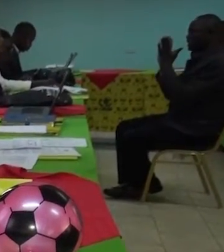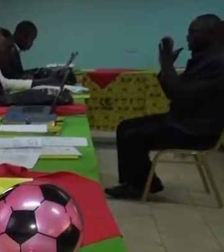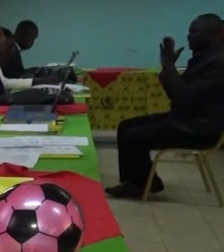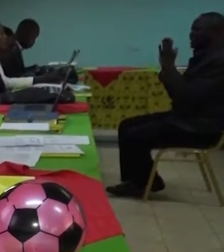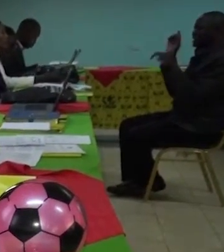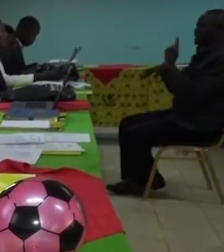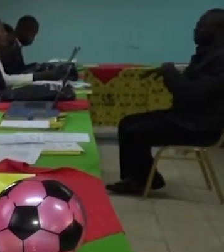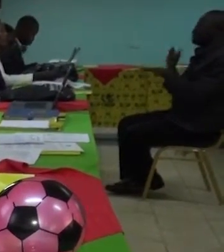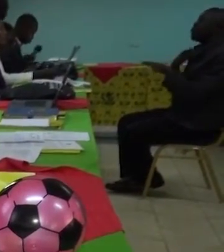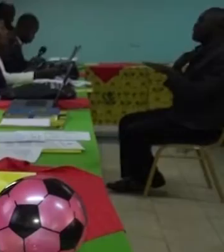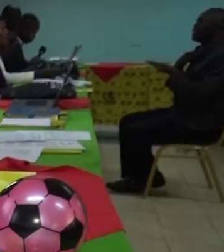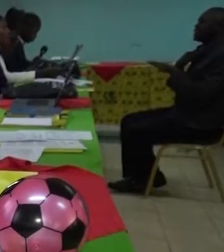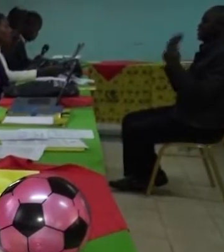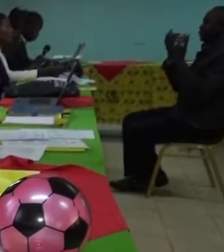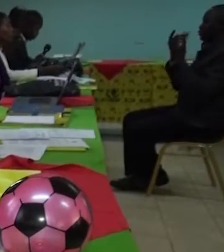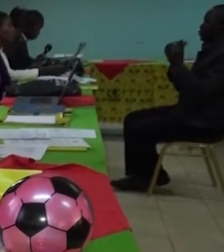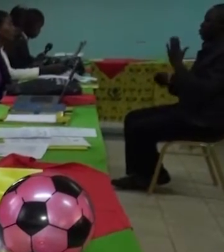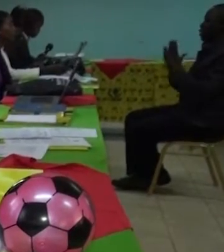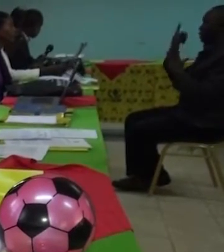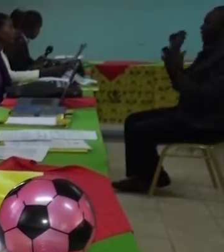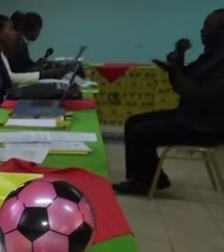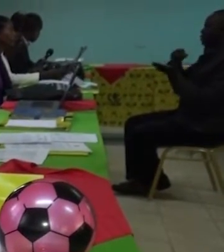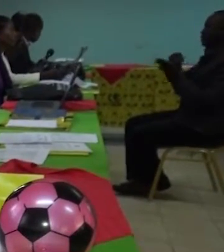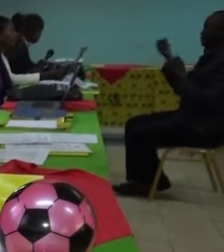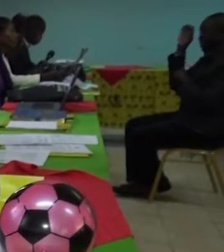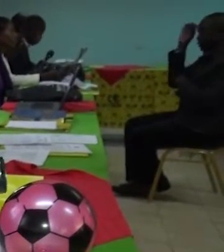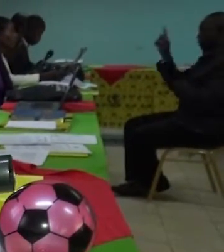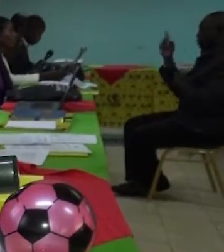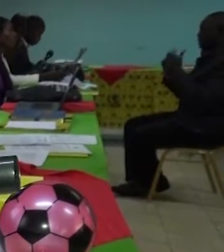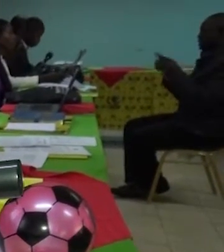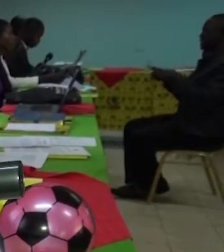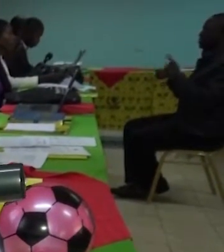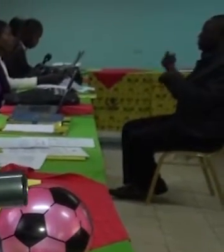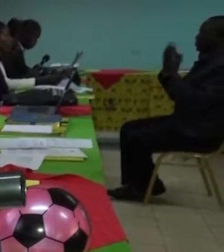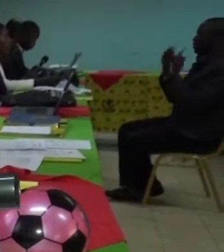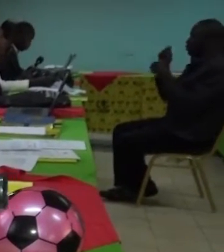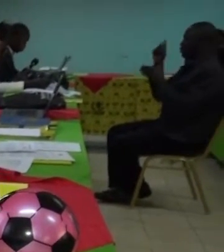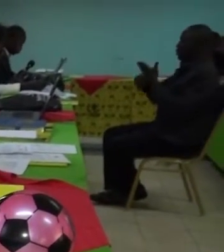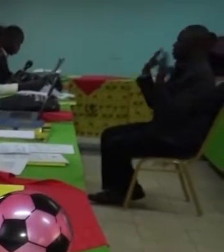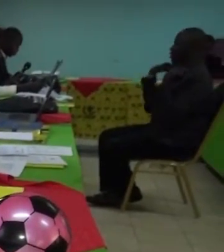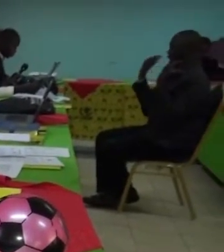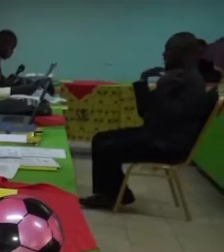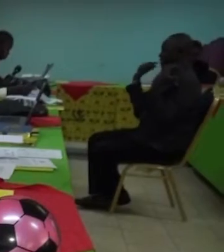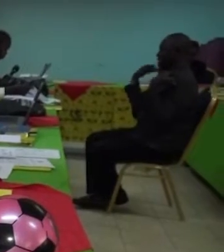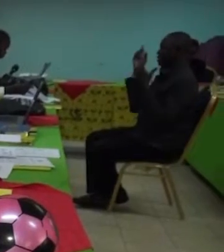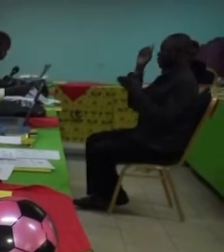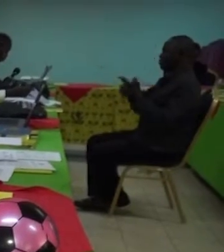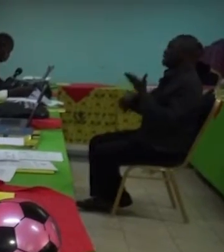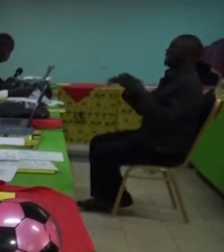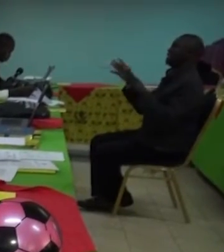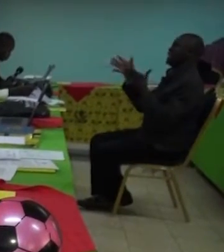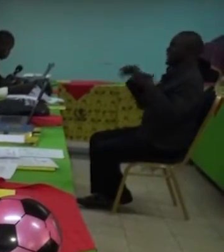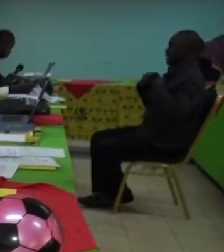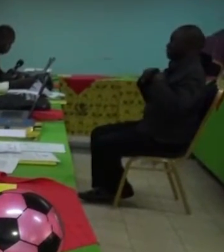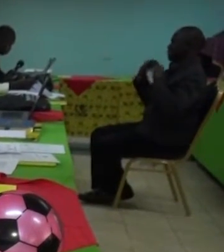inclusive education. He quite mentioned other things like the practices, what are the